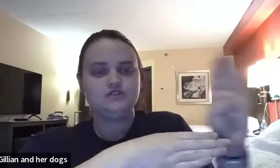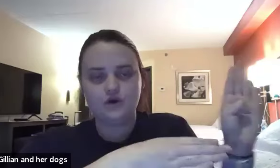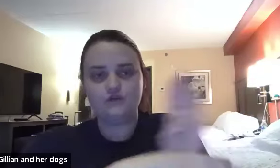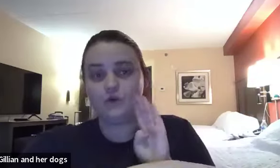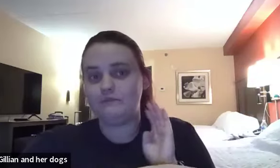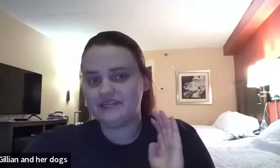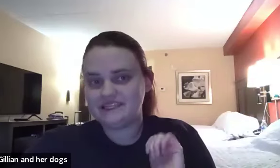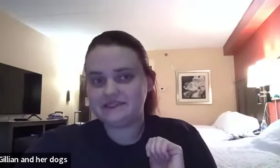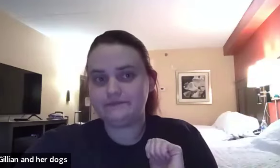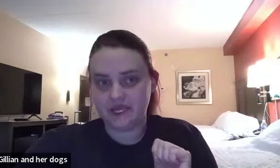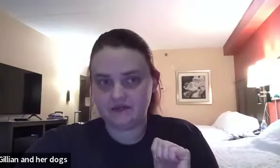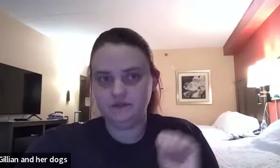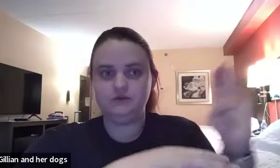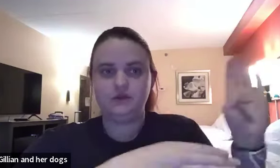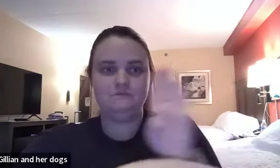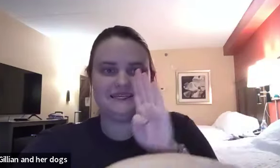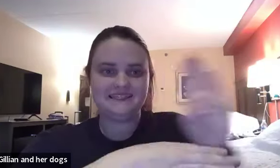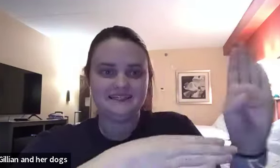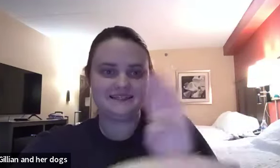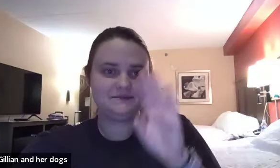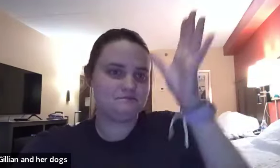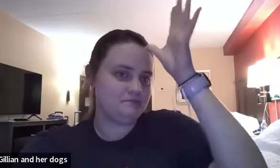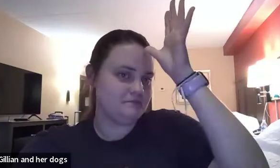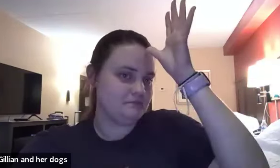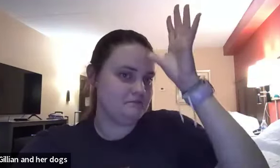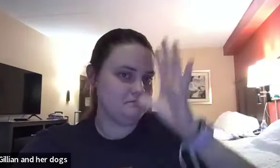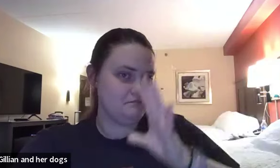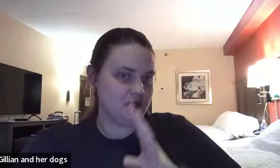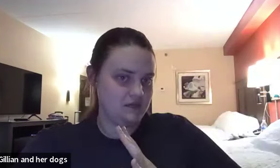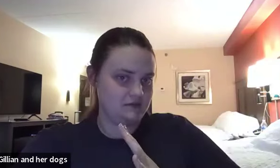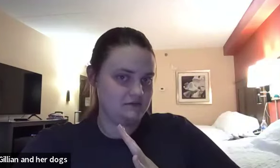So for businessman, you would go business man.